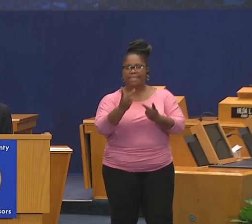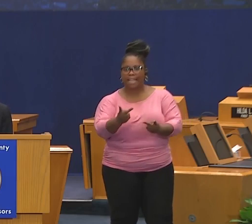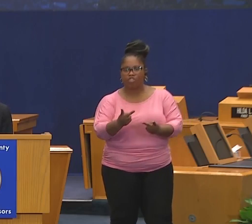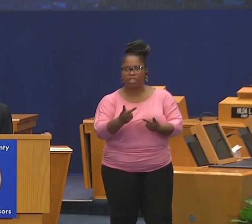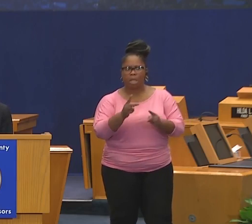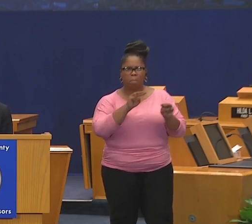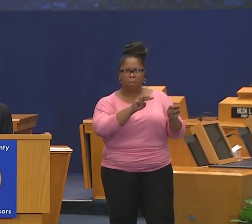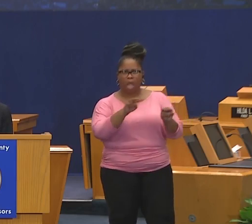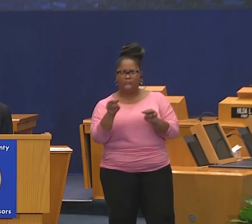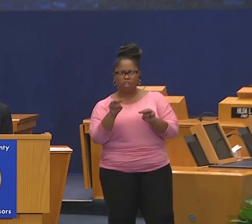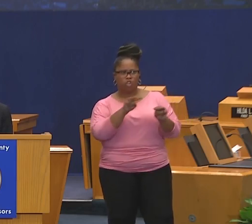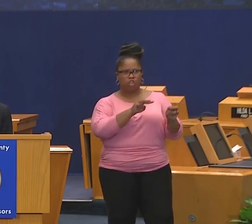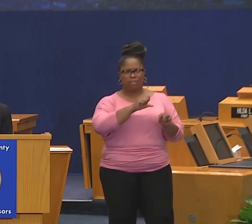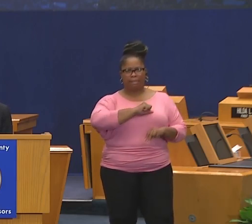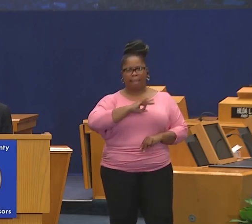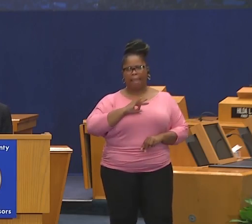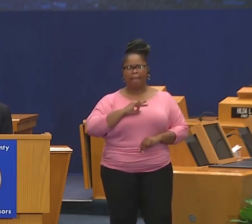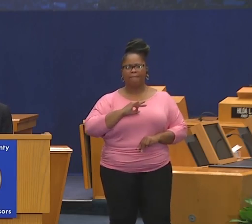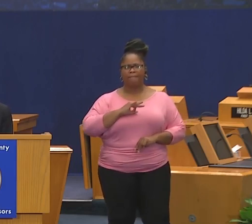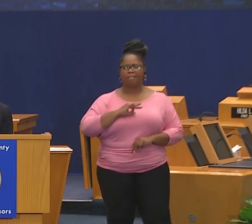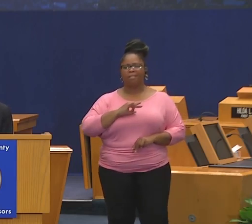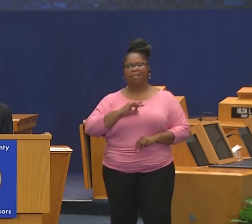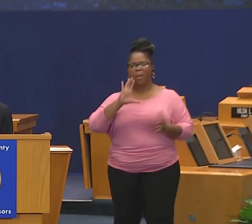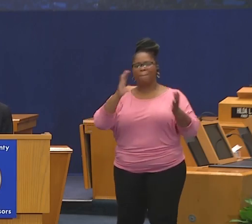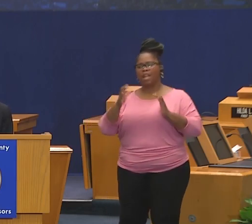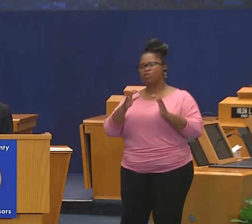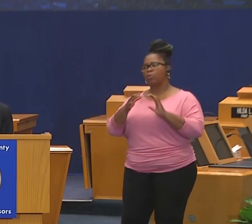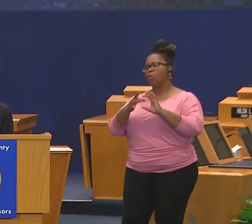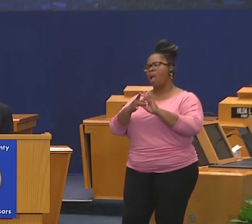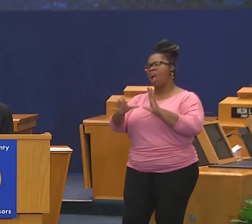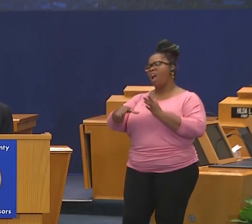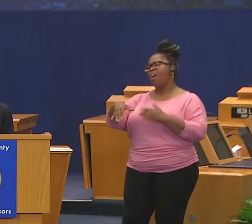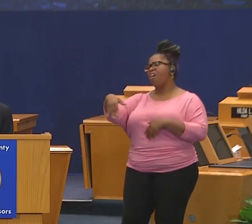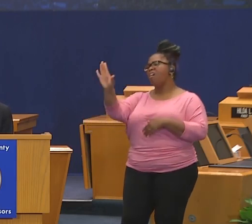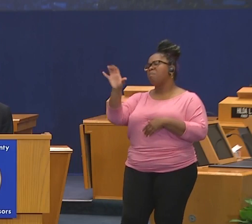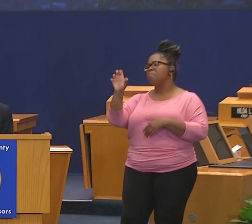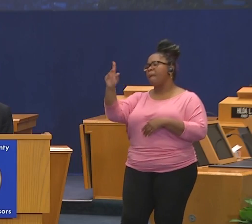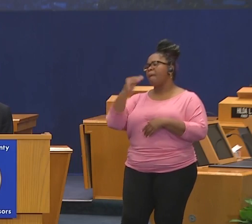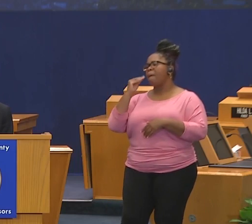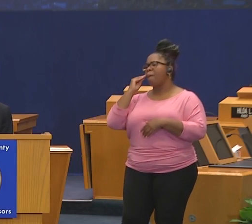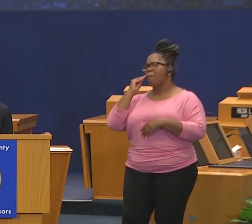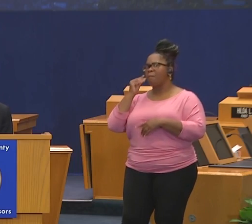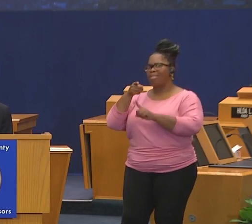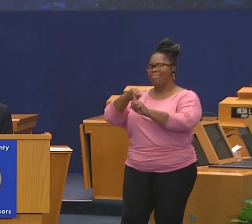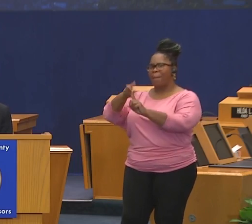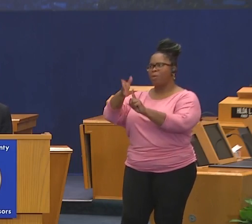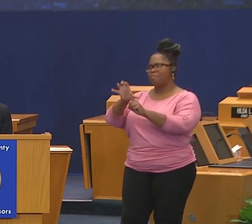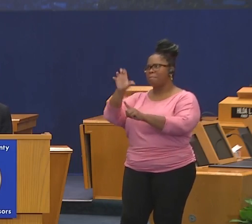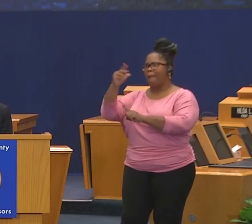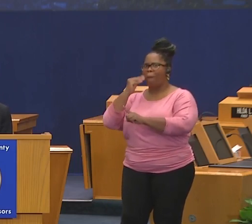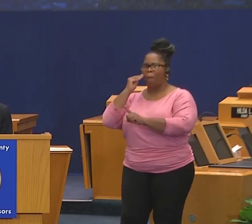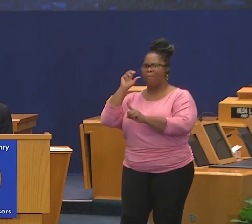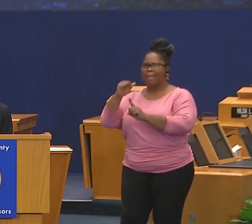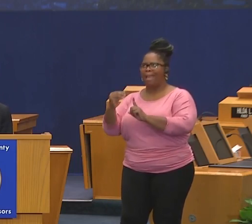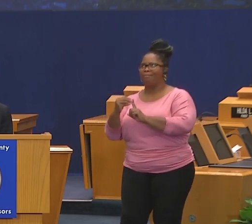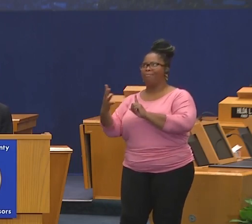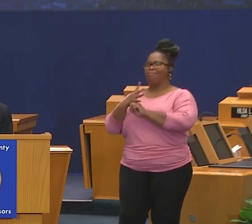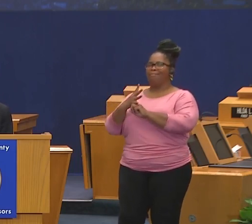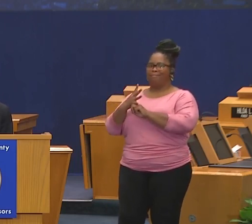staff rather than let someone out who could expose themselves on a greater level to contracting